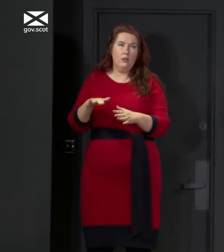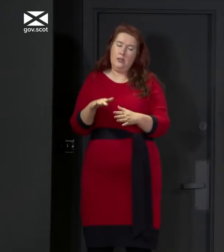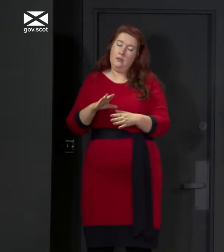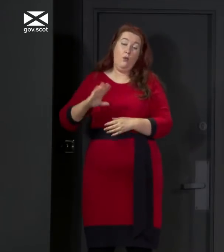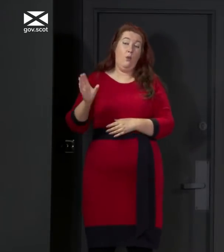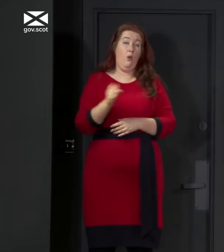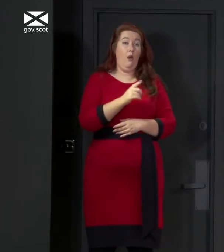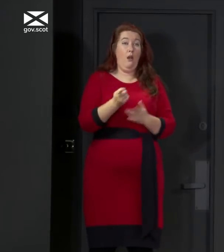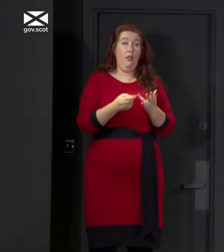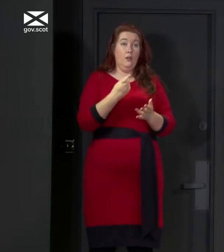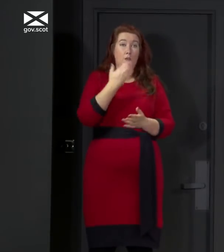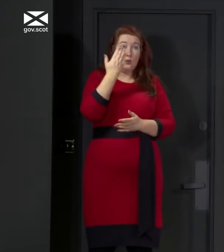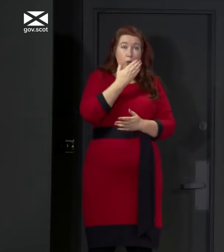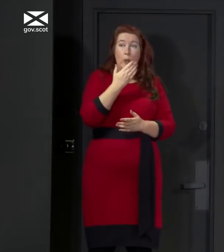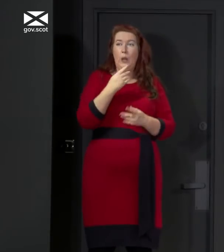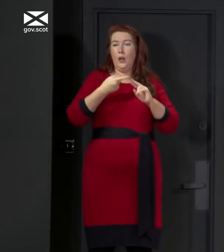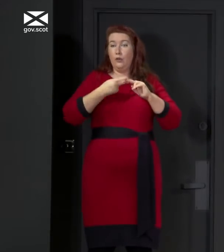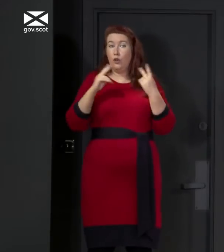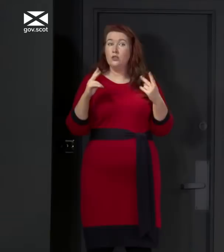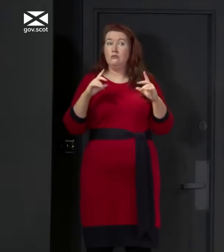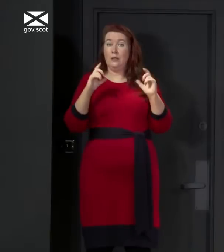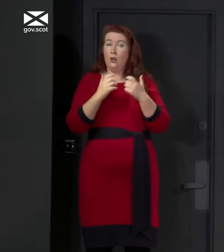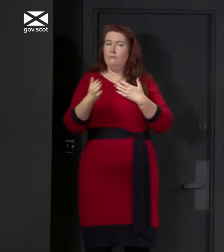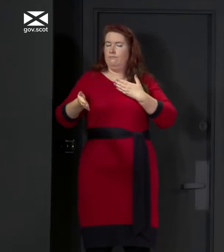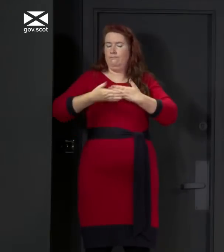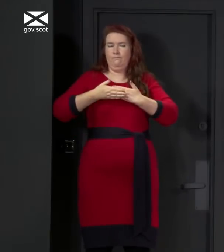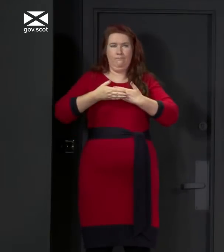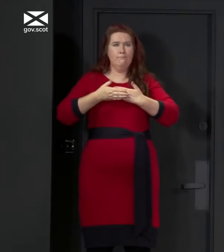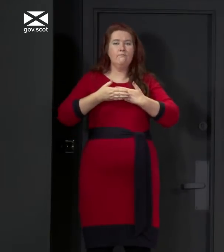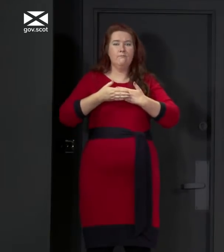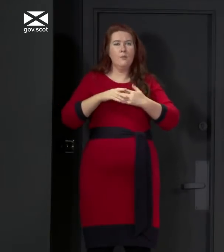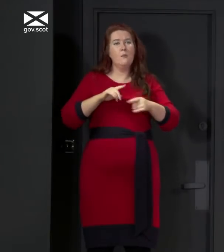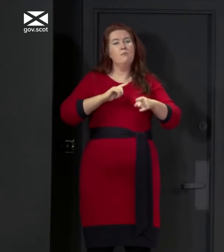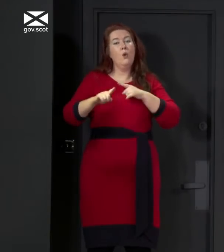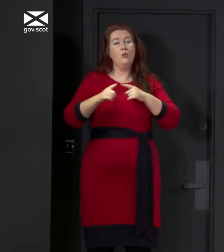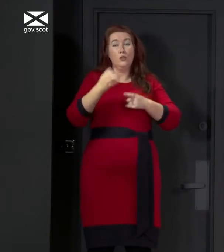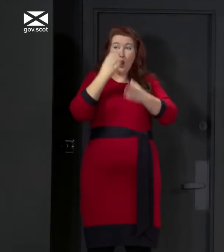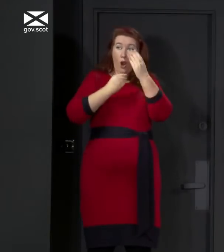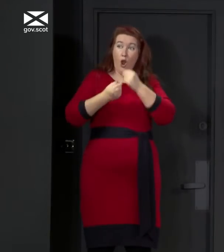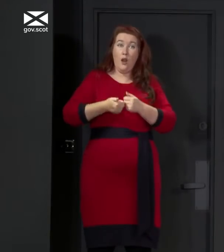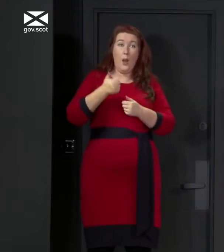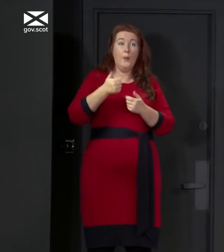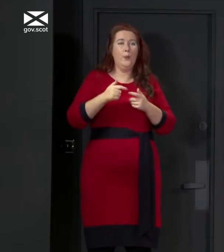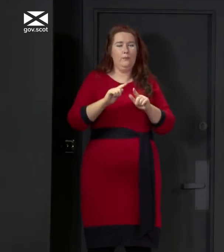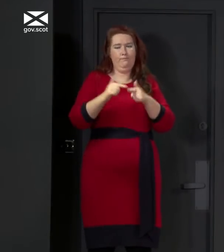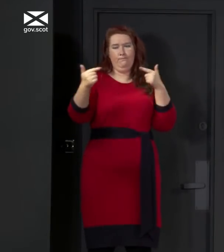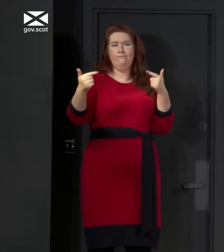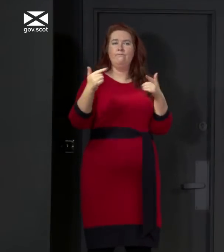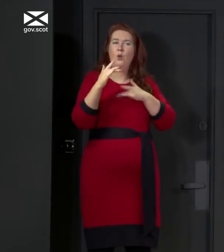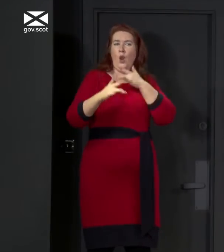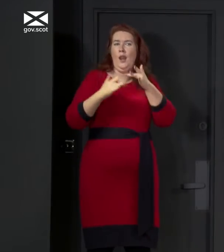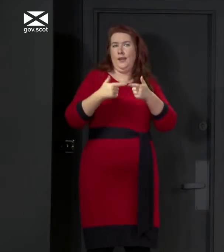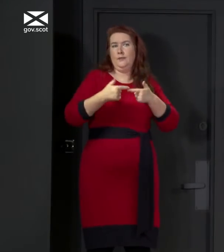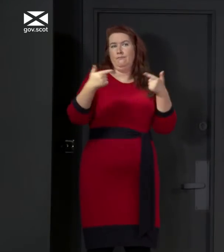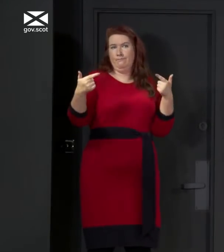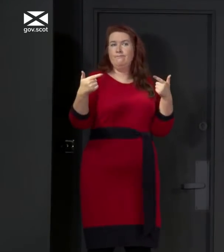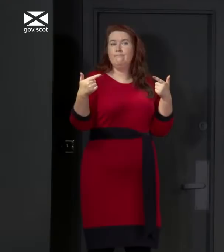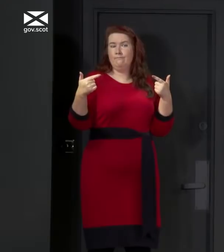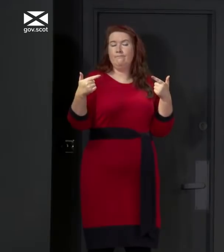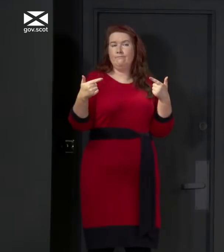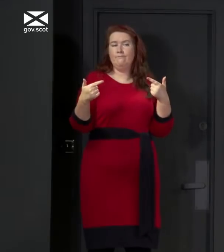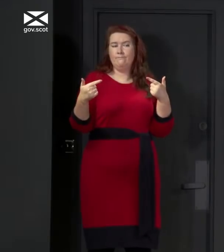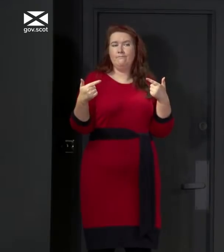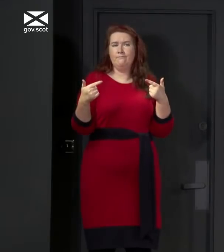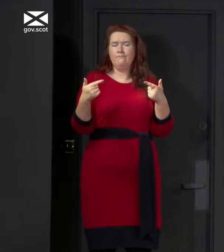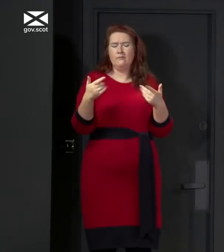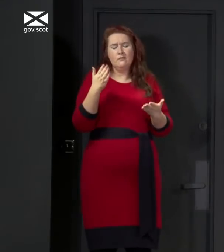that time, remote learning will continue for the majority of pupils, and this is, without a doubt, I said this yesterday, but it's